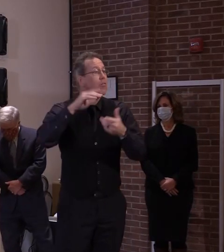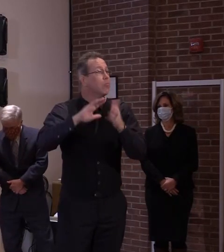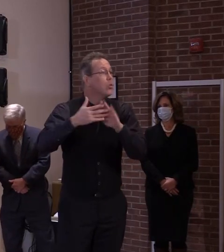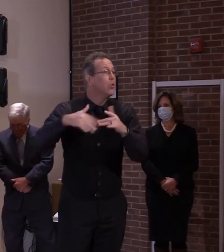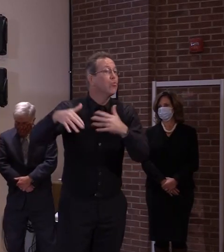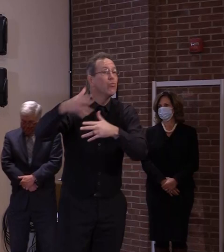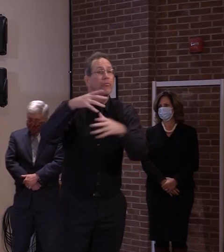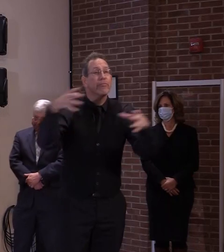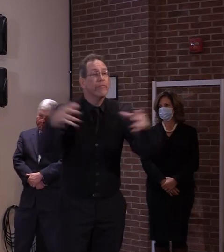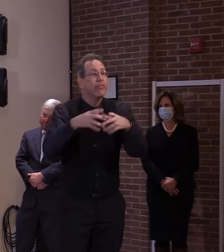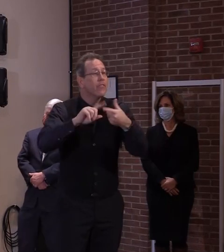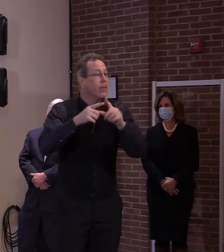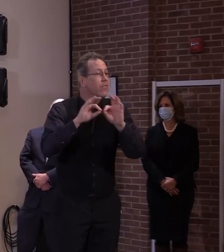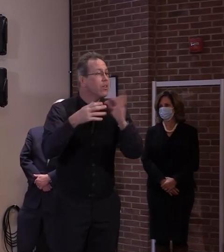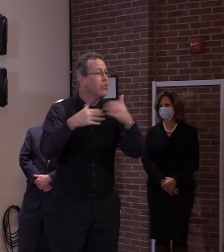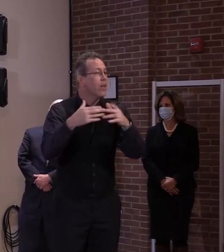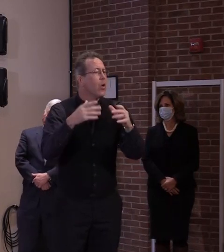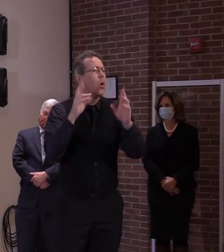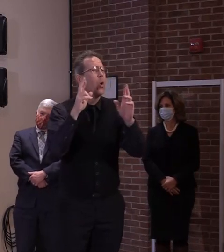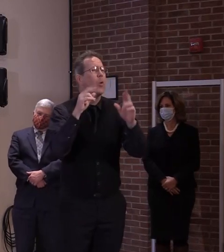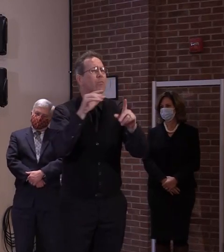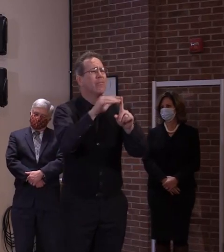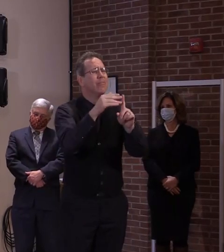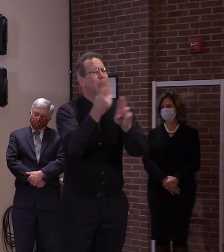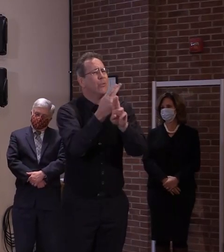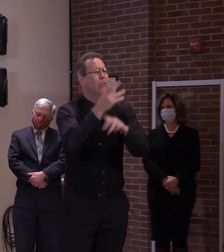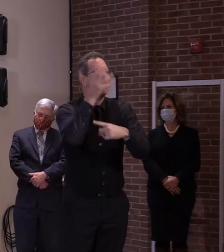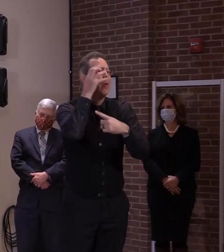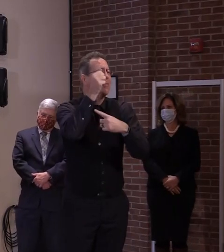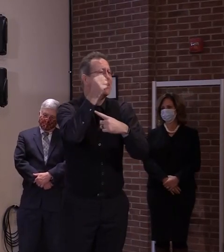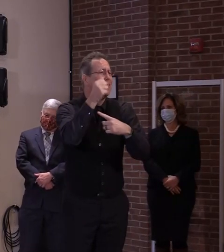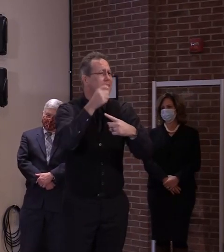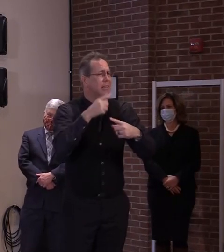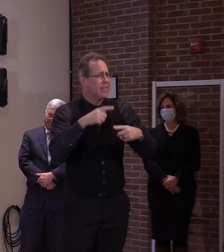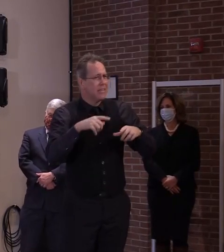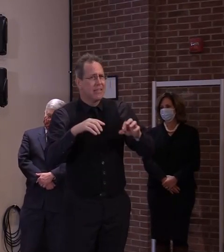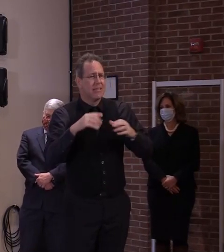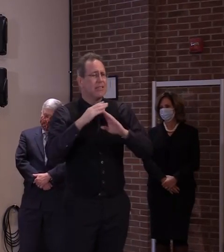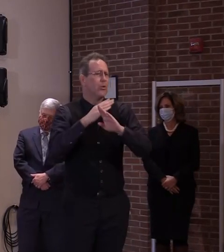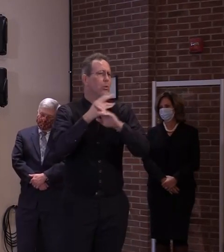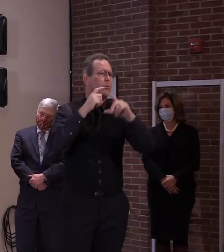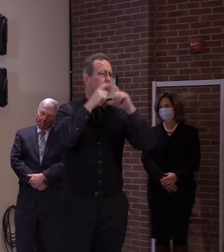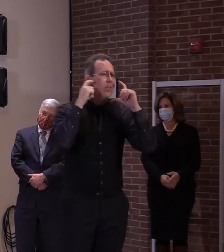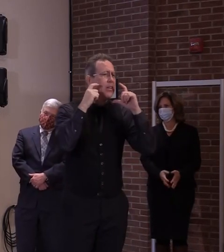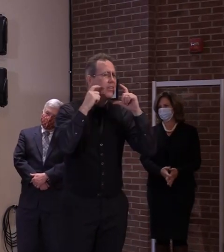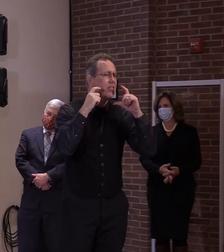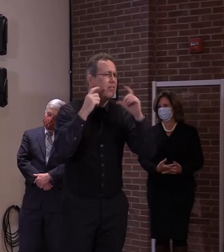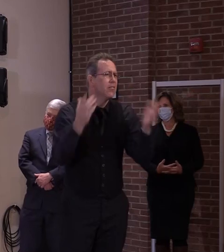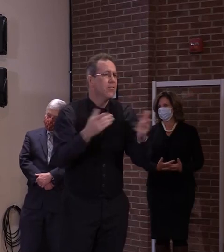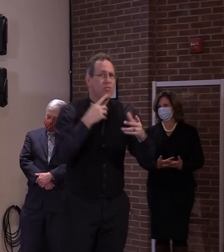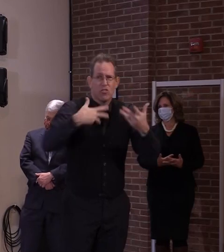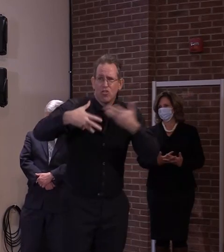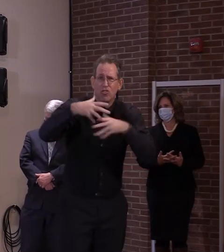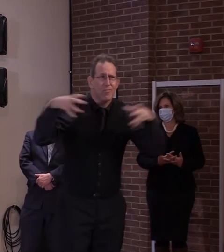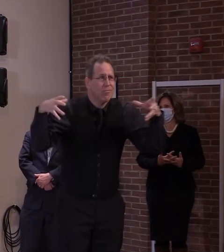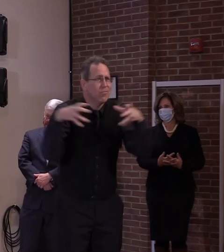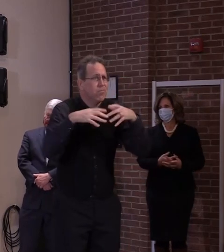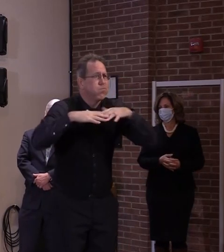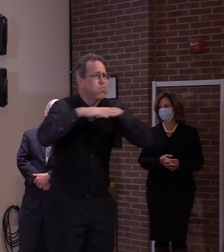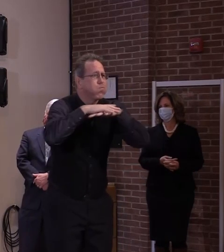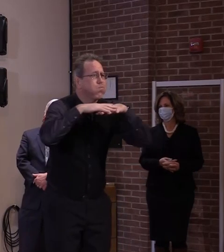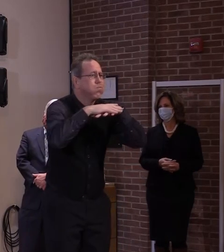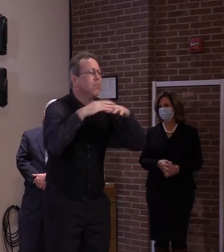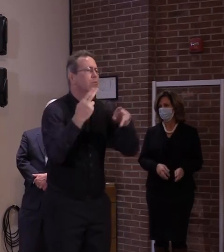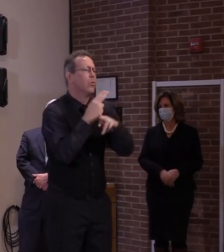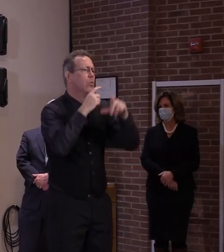indoors, they're wearing a mask so they can help mitigate any possibility of that happening. If I could go back to your